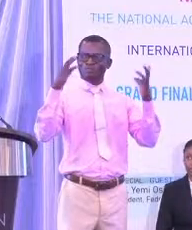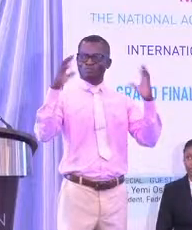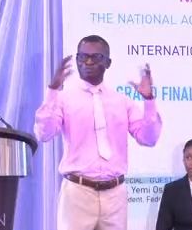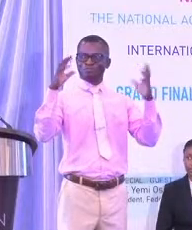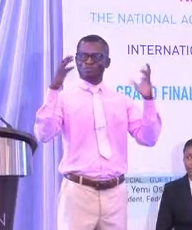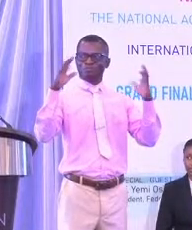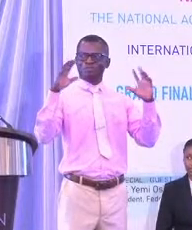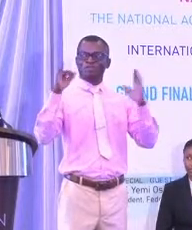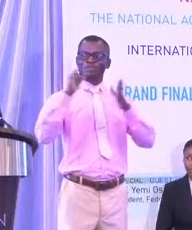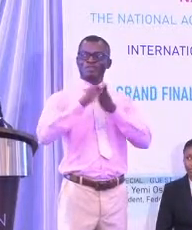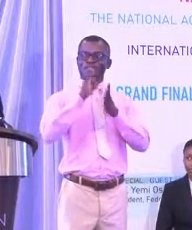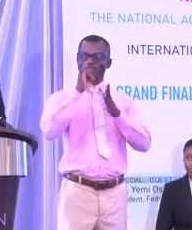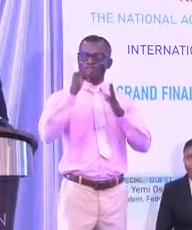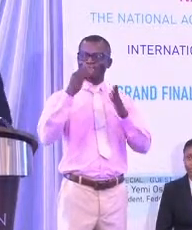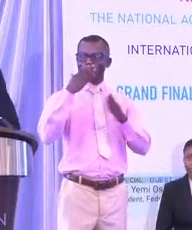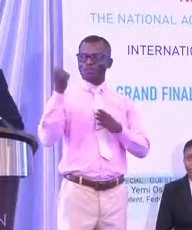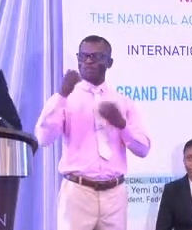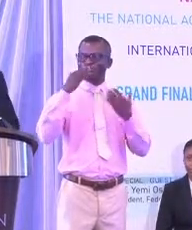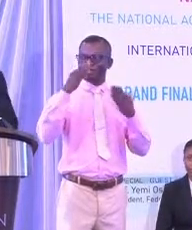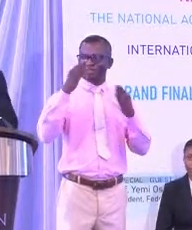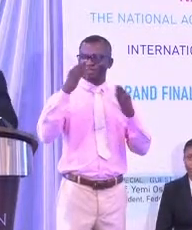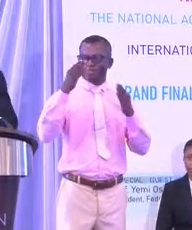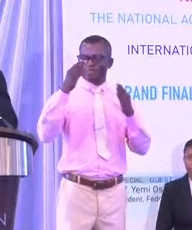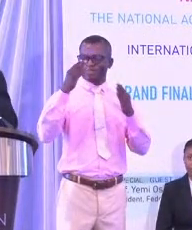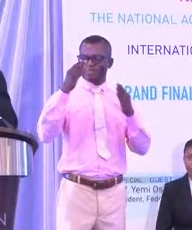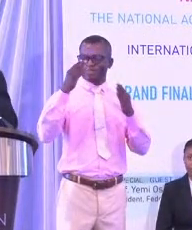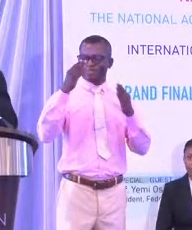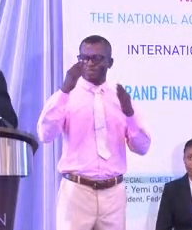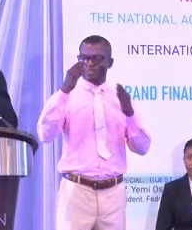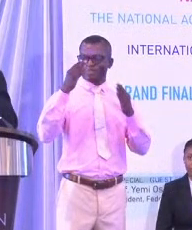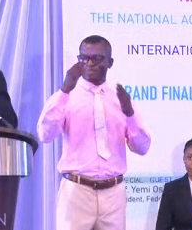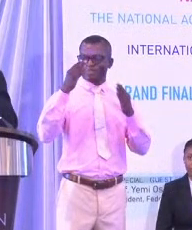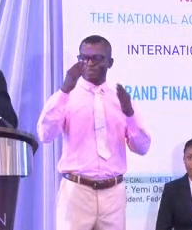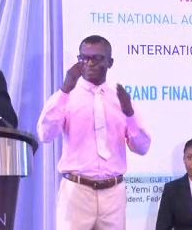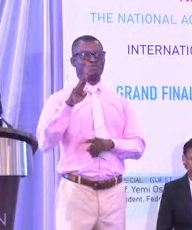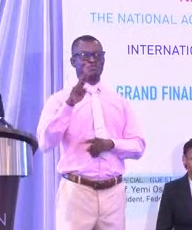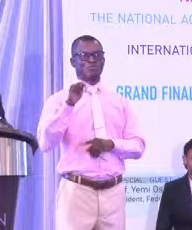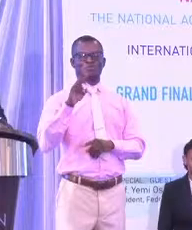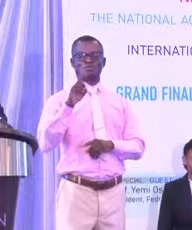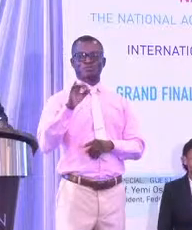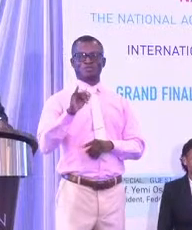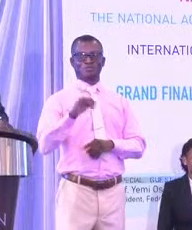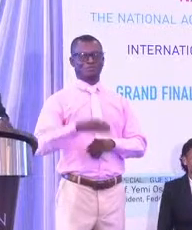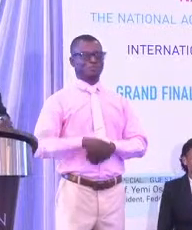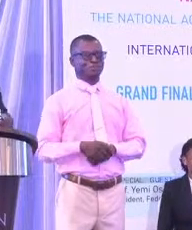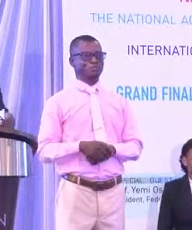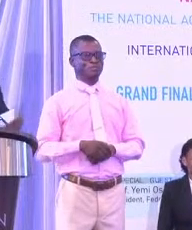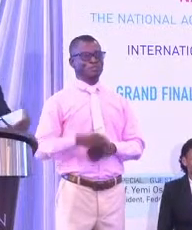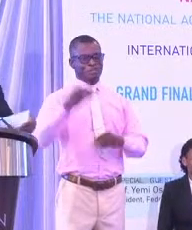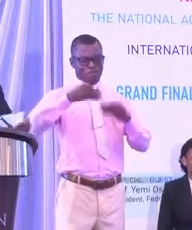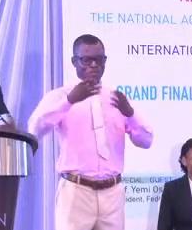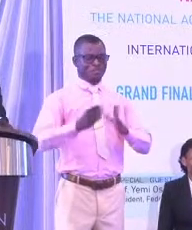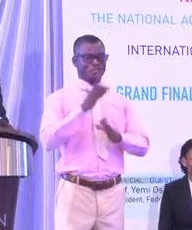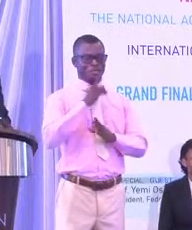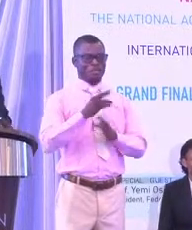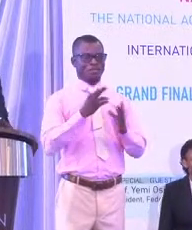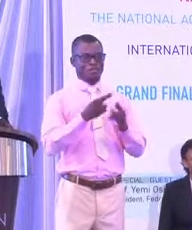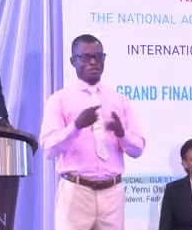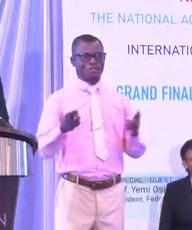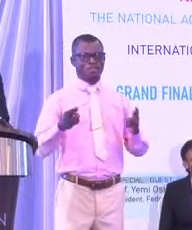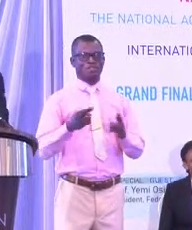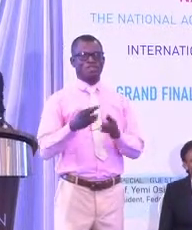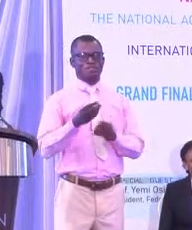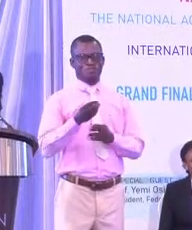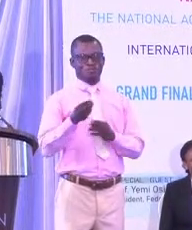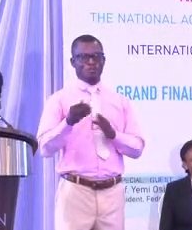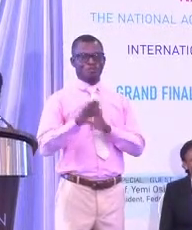the best I could call that, but thank you very much for coming through. We appreciate you. The judges are getting ready. In a